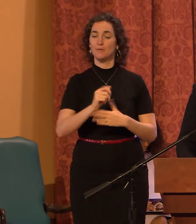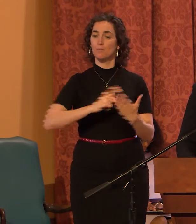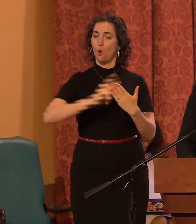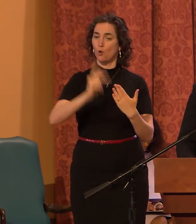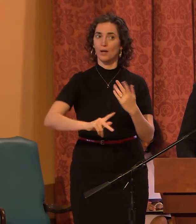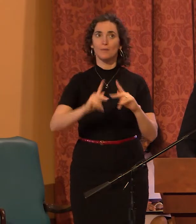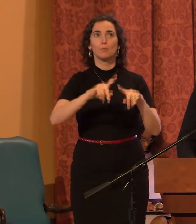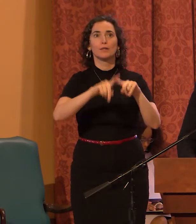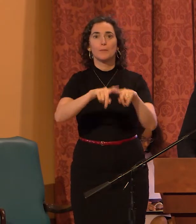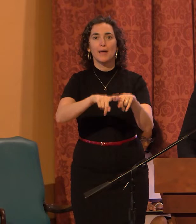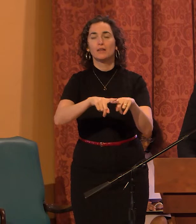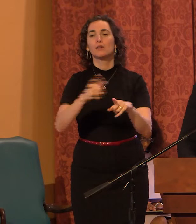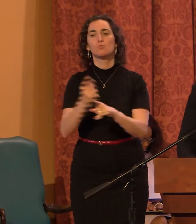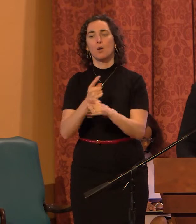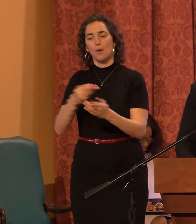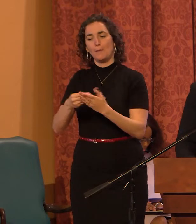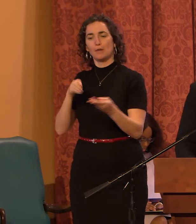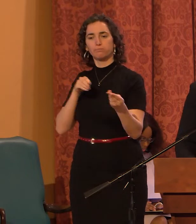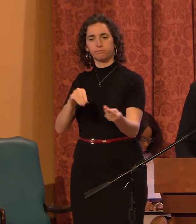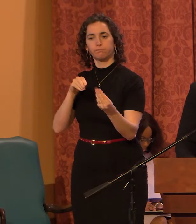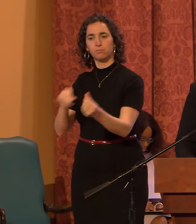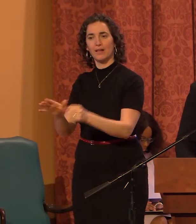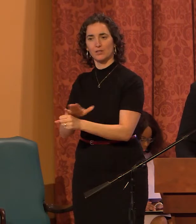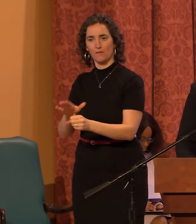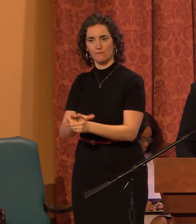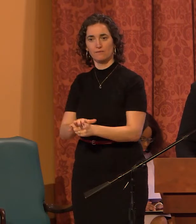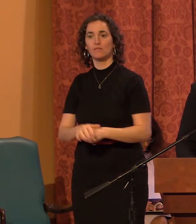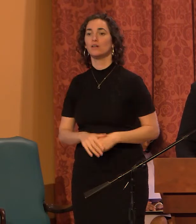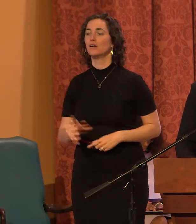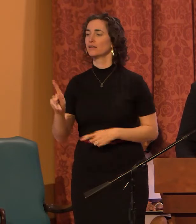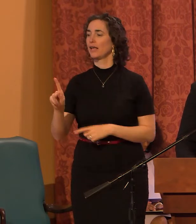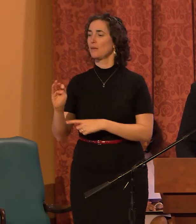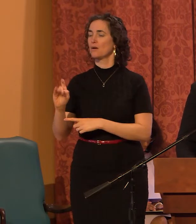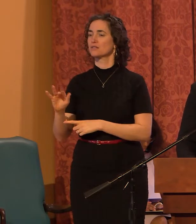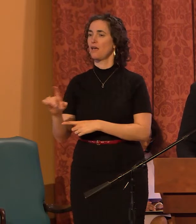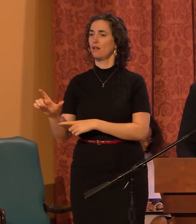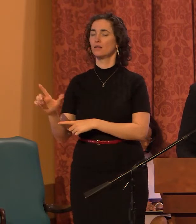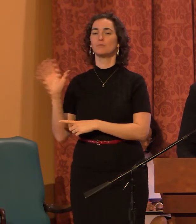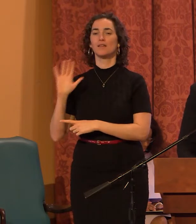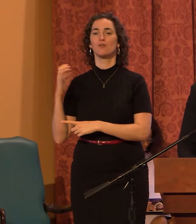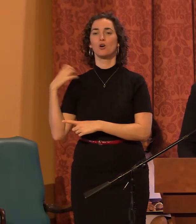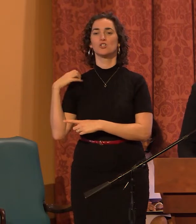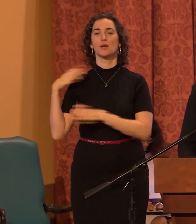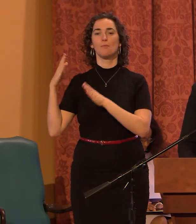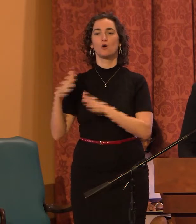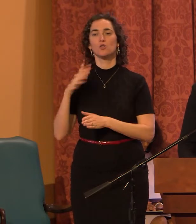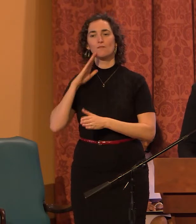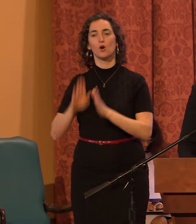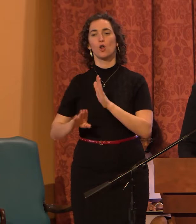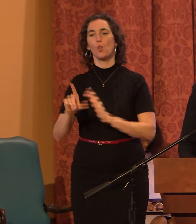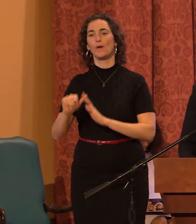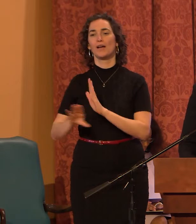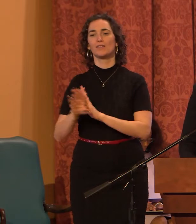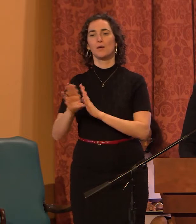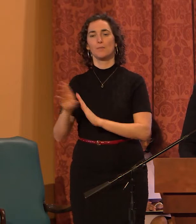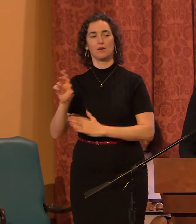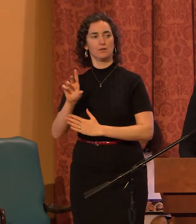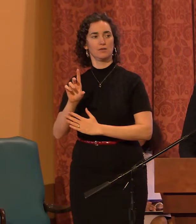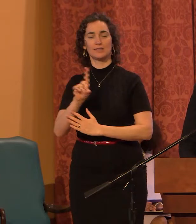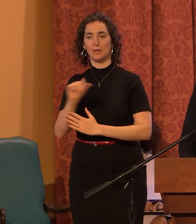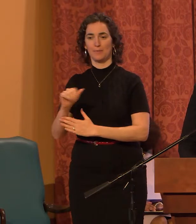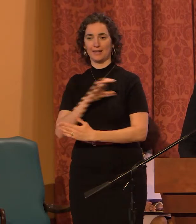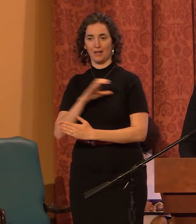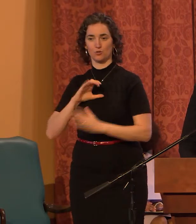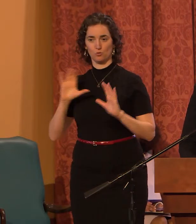depend on were properly funded. Kay Marcel, former longtime chairperson of the Louisiana Developmental Disabilities Council, shared